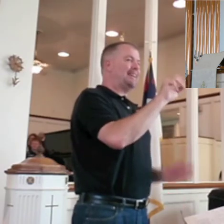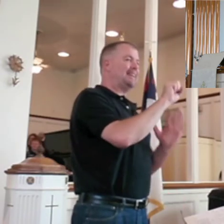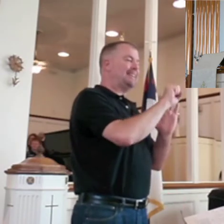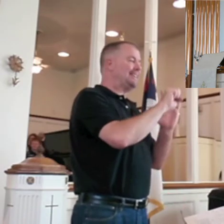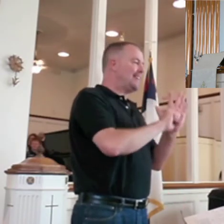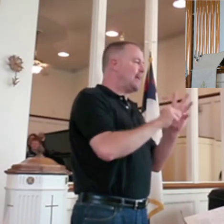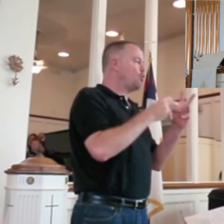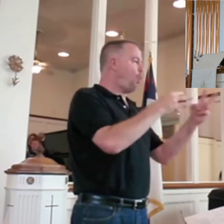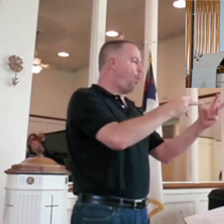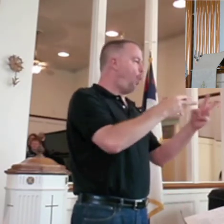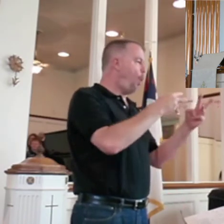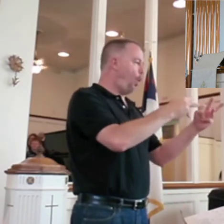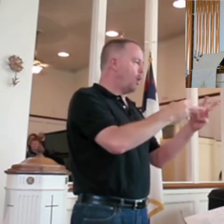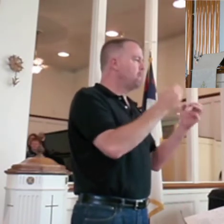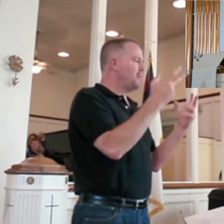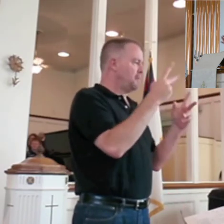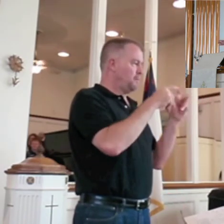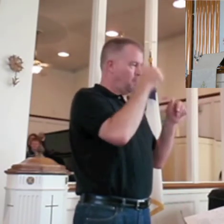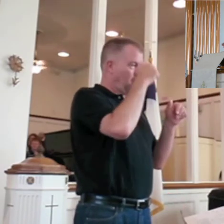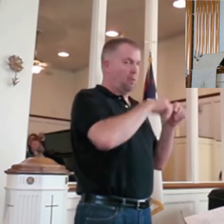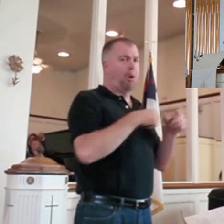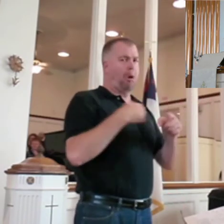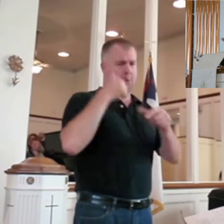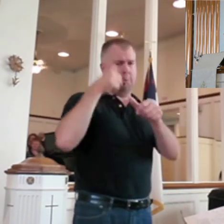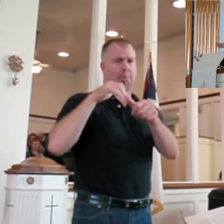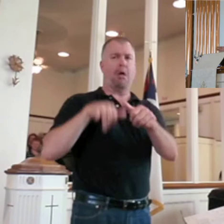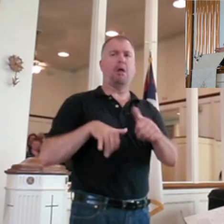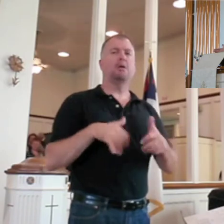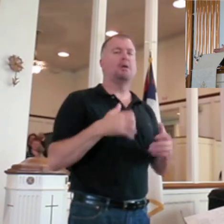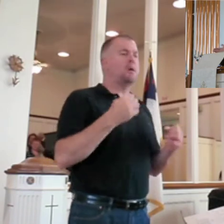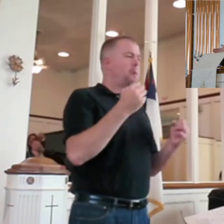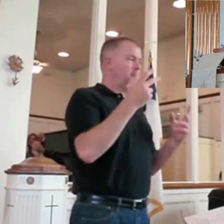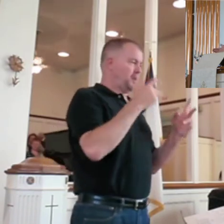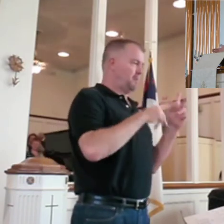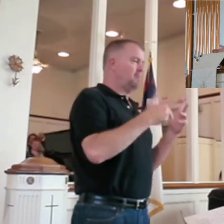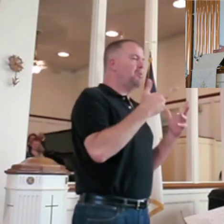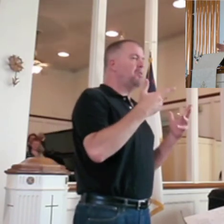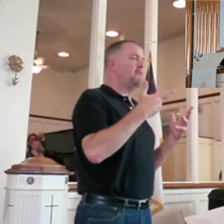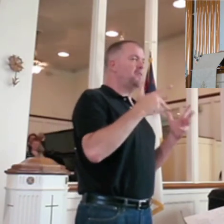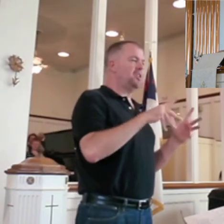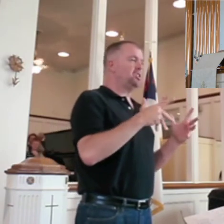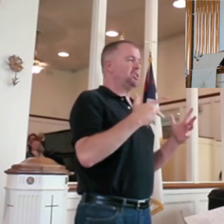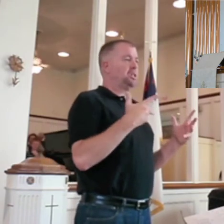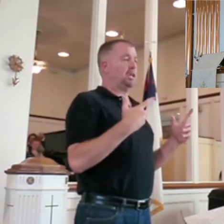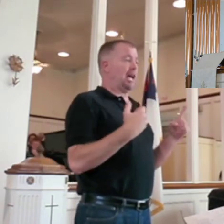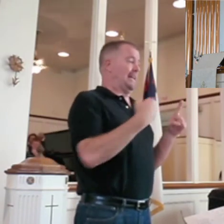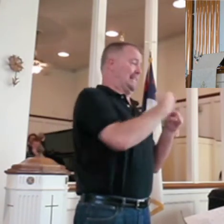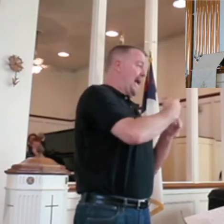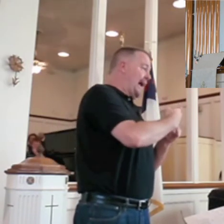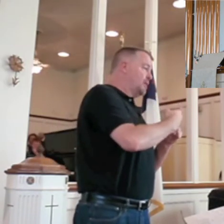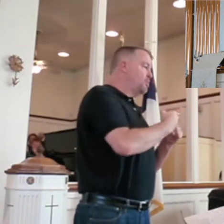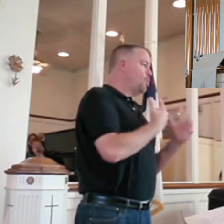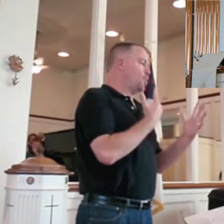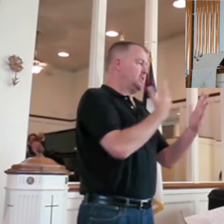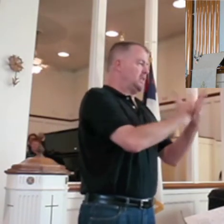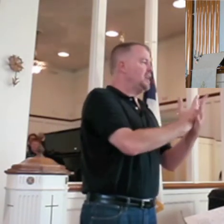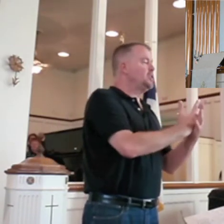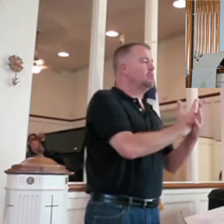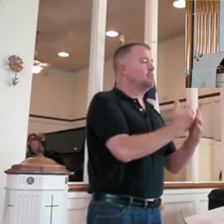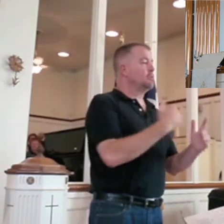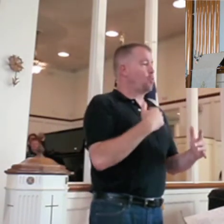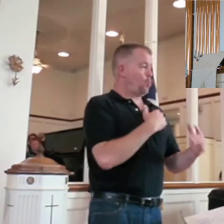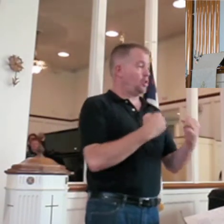State anti-war demonstration. Many of us have been attacked or jailed when standing up